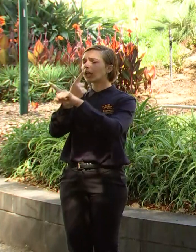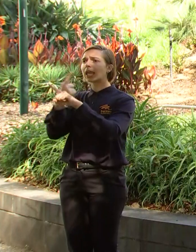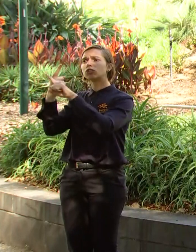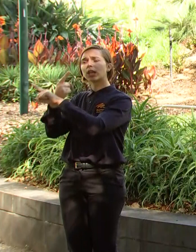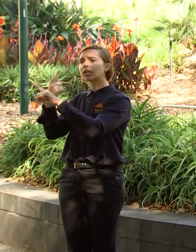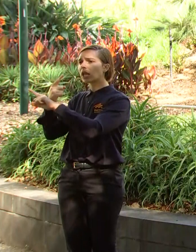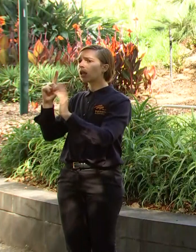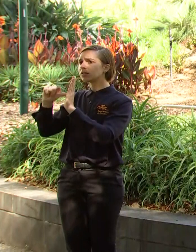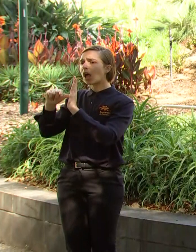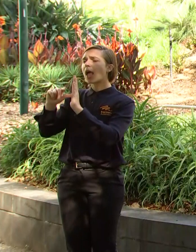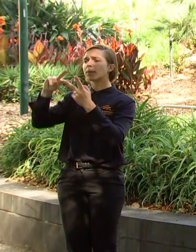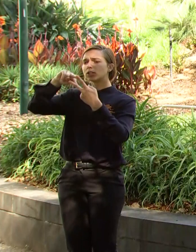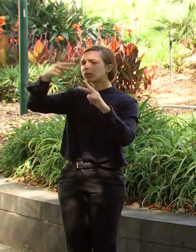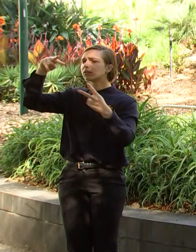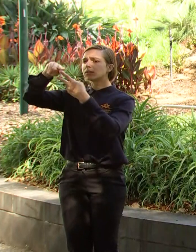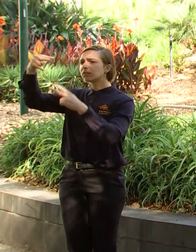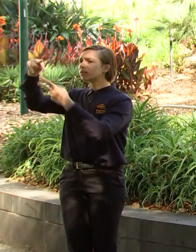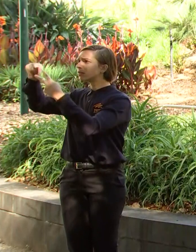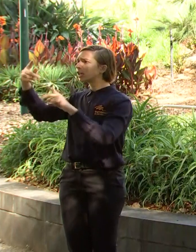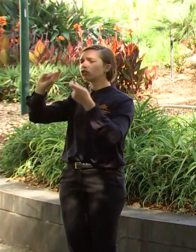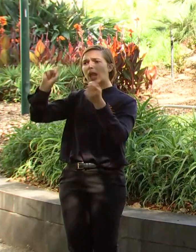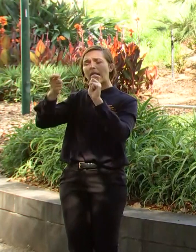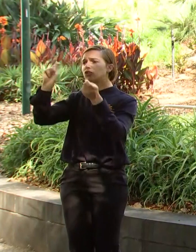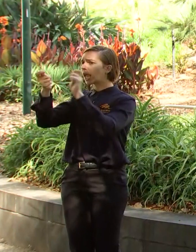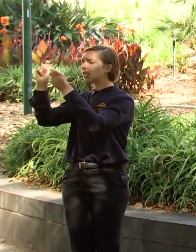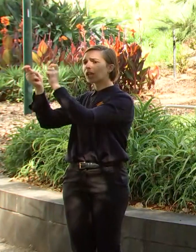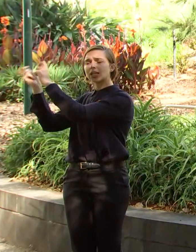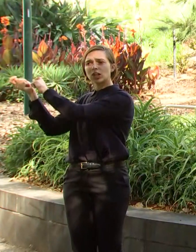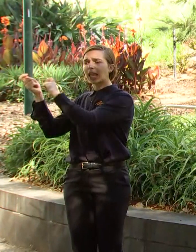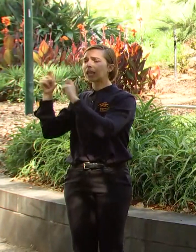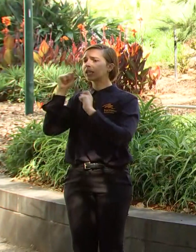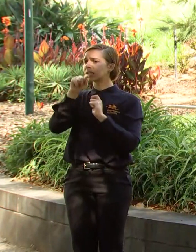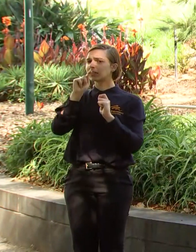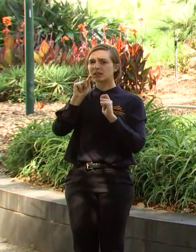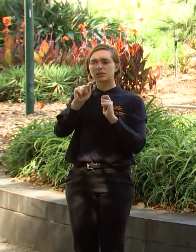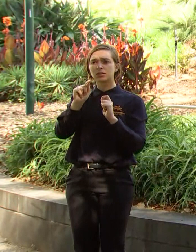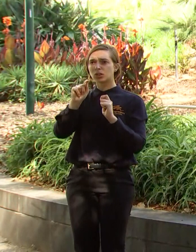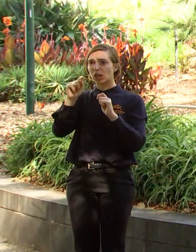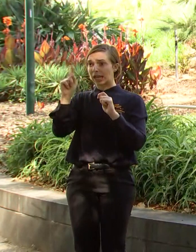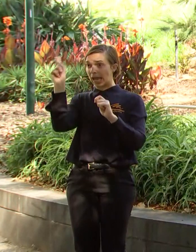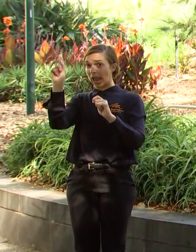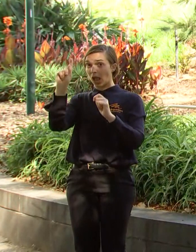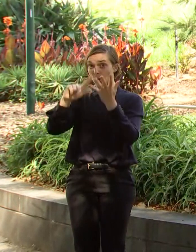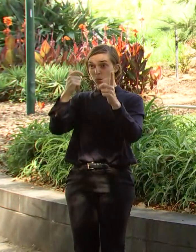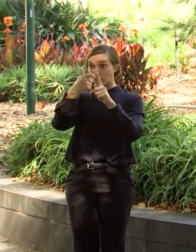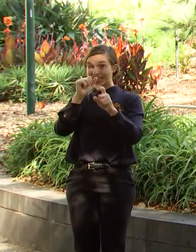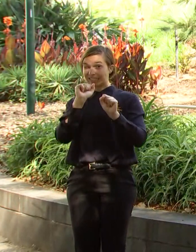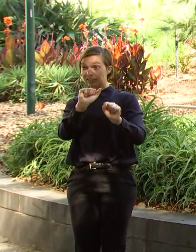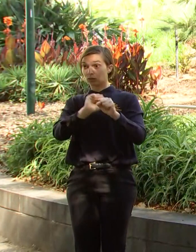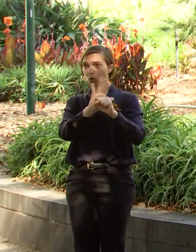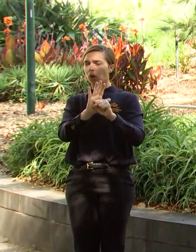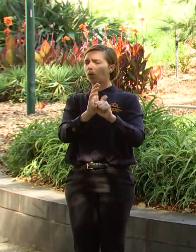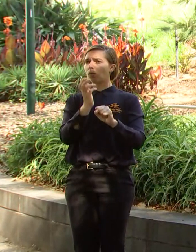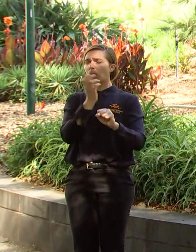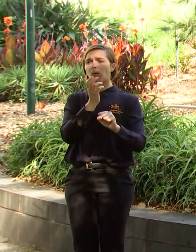recent UK strain that is just wreaking havoc in the United Kingdom, and we send our best wishes to our